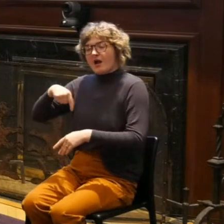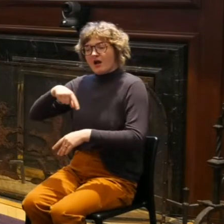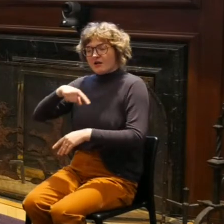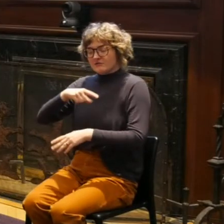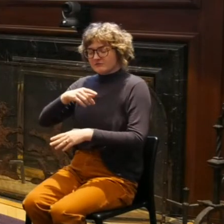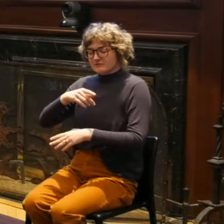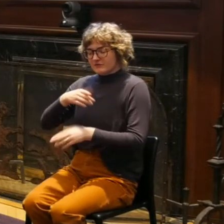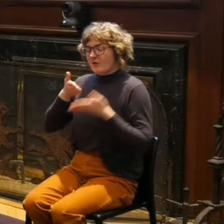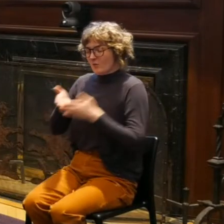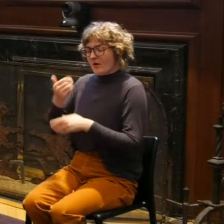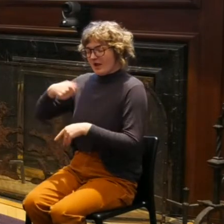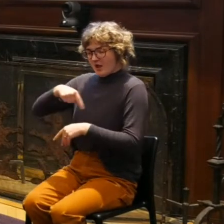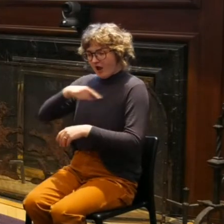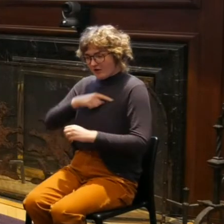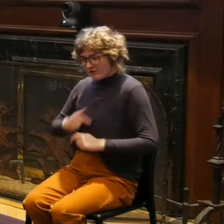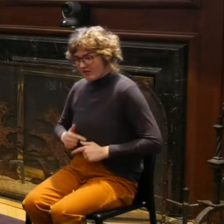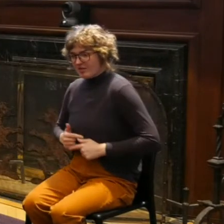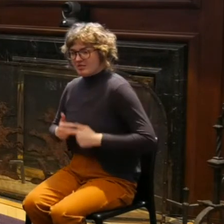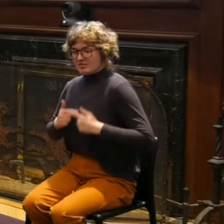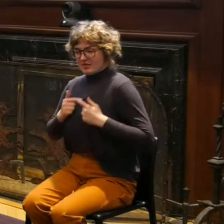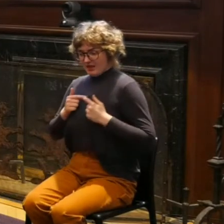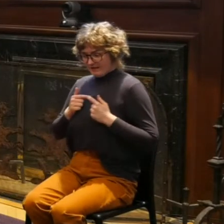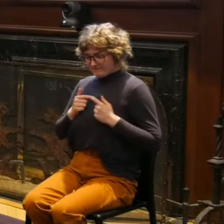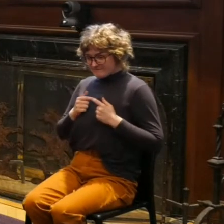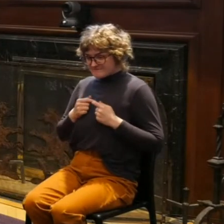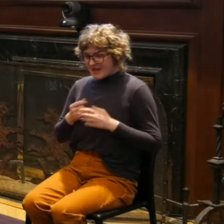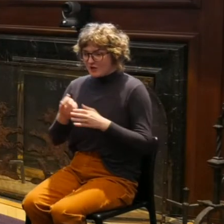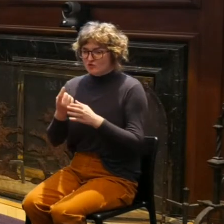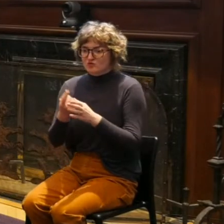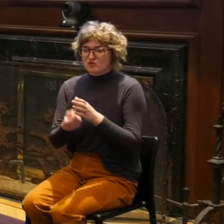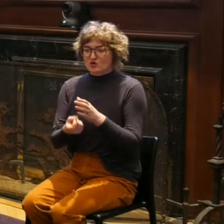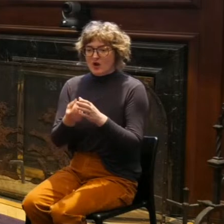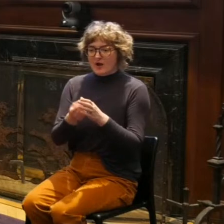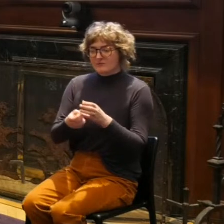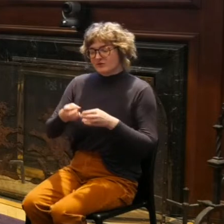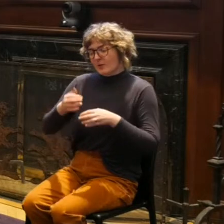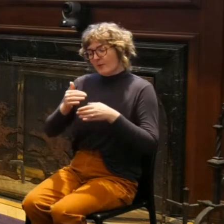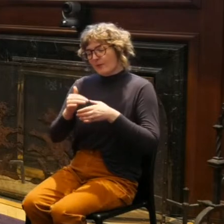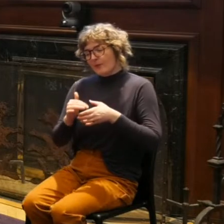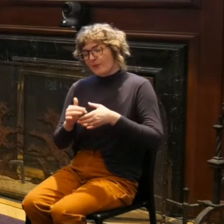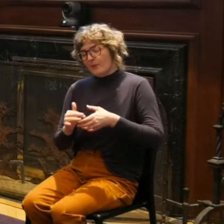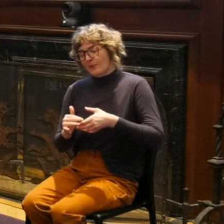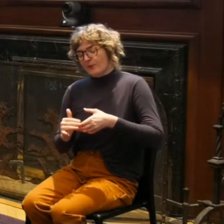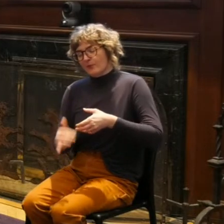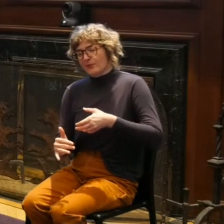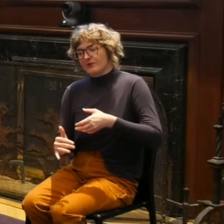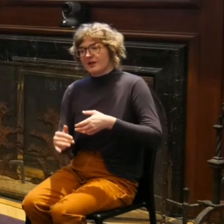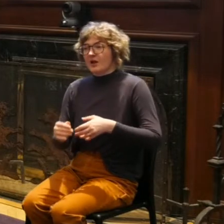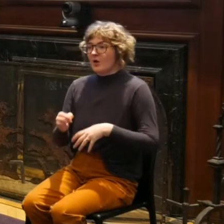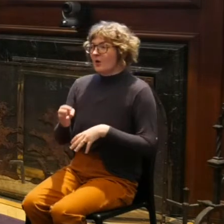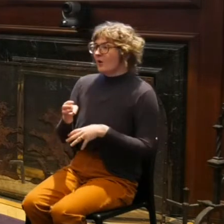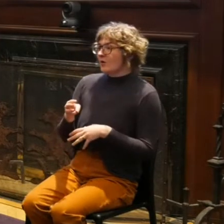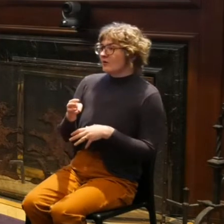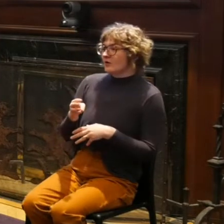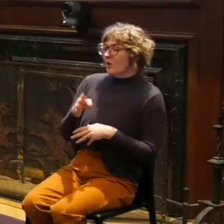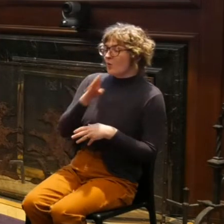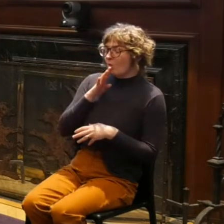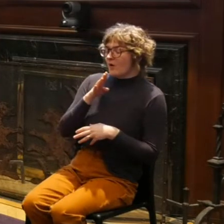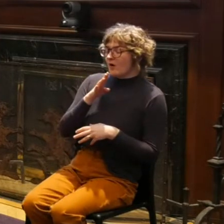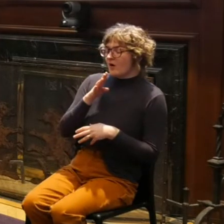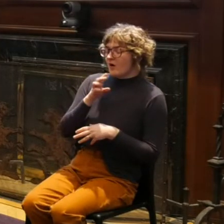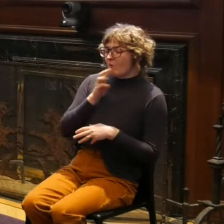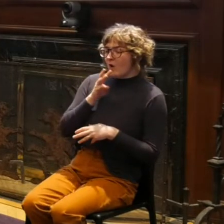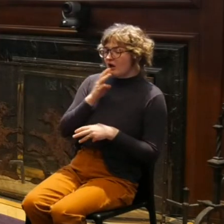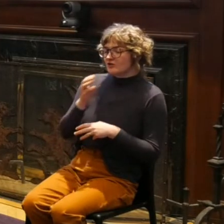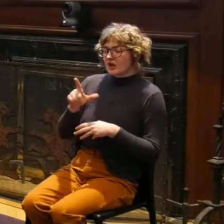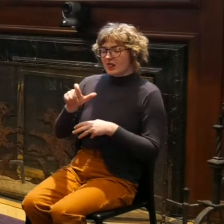The way that it gives life for every drop it flows, waters. Waters, that way that